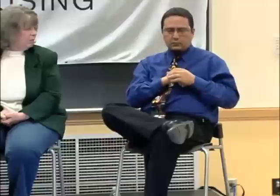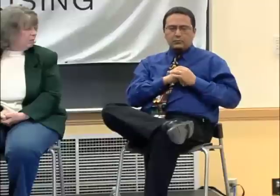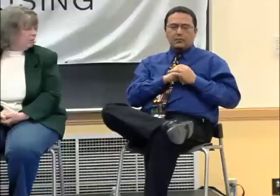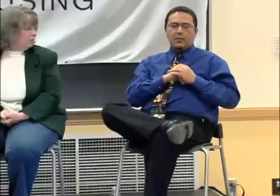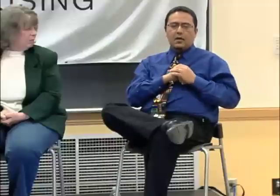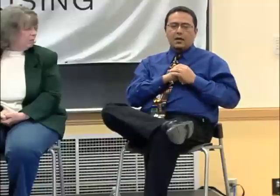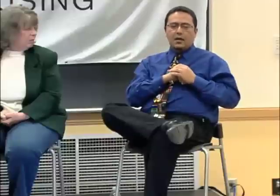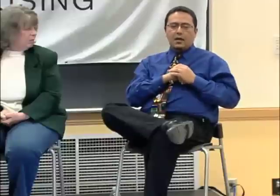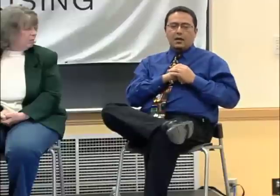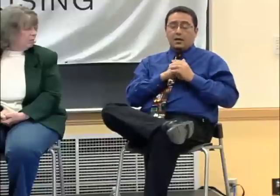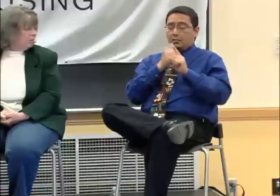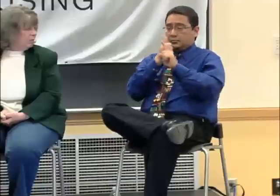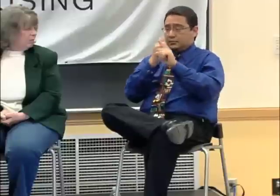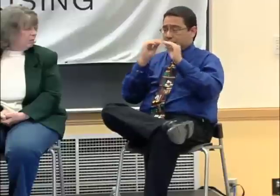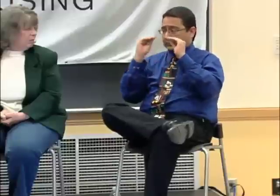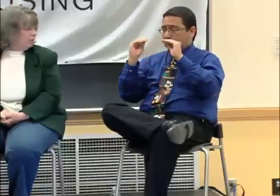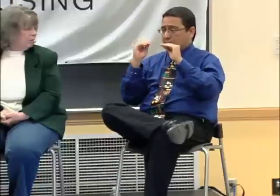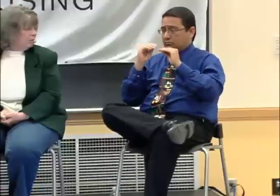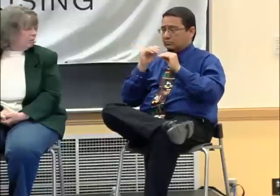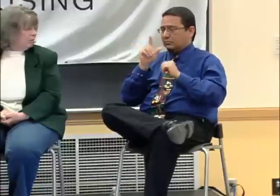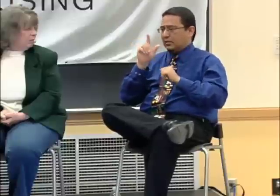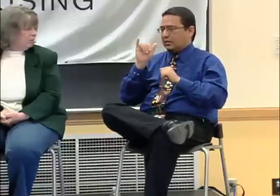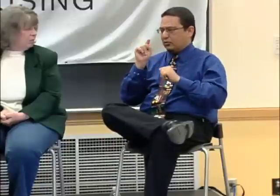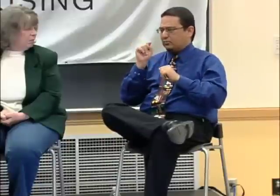beautiful. And I remember